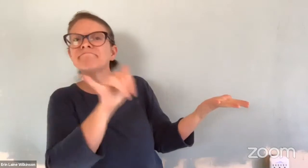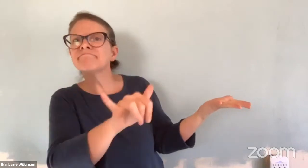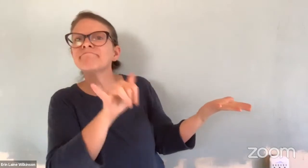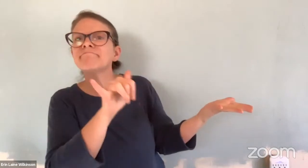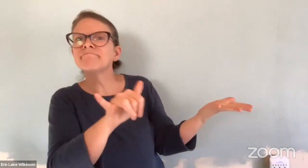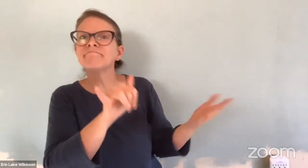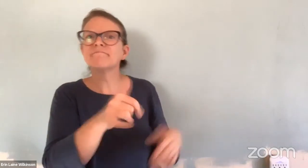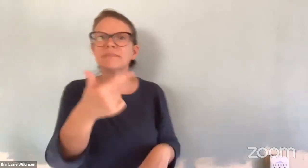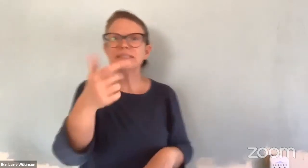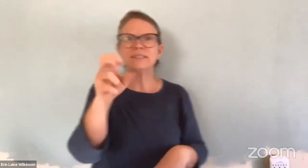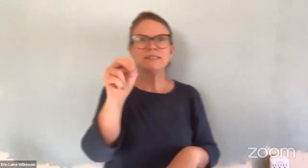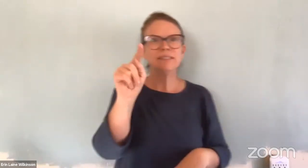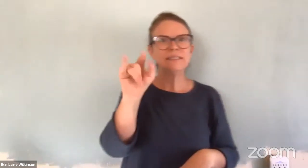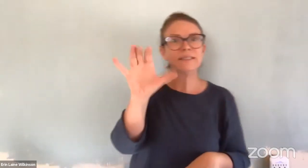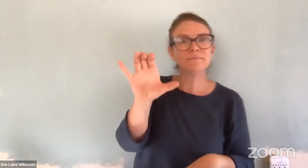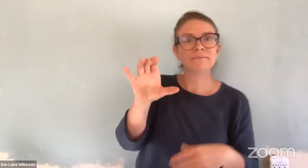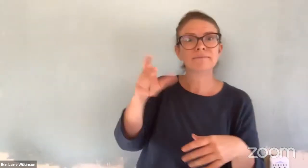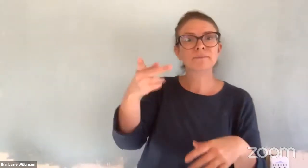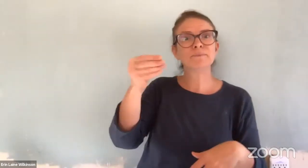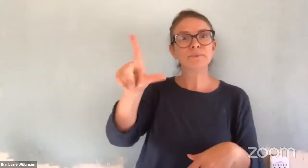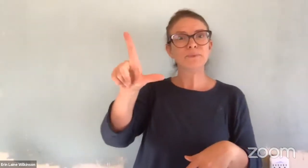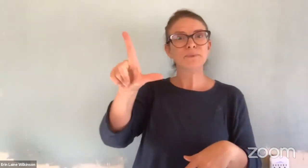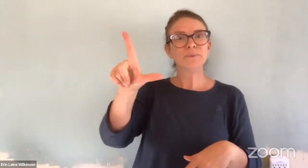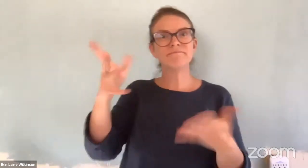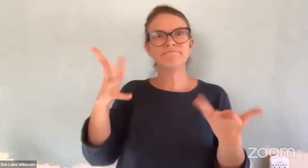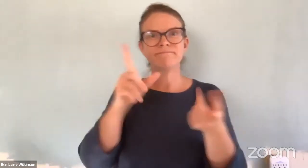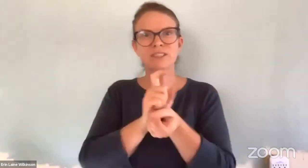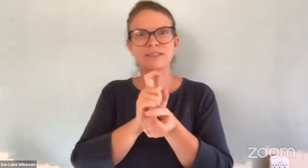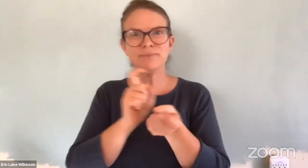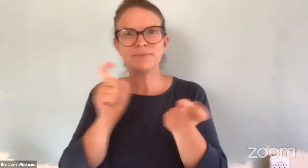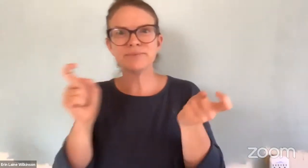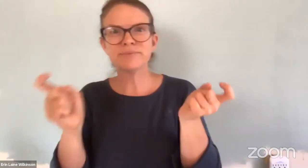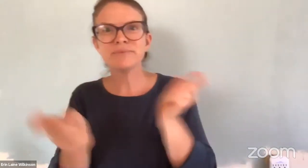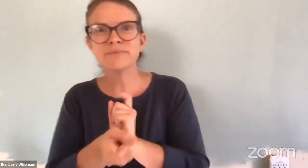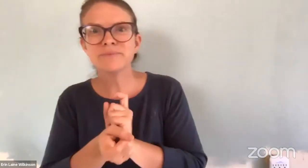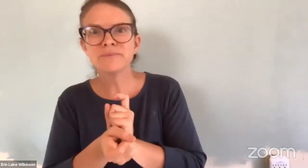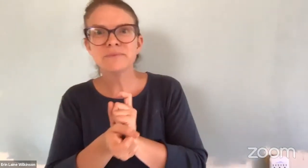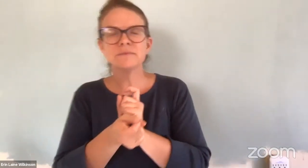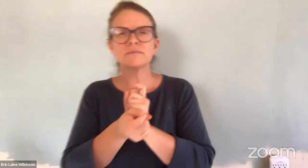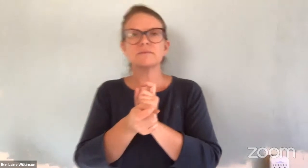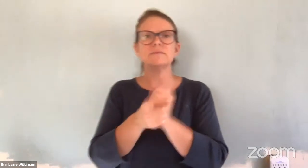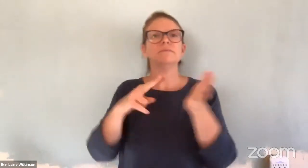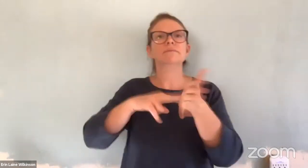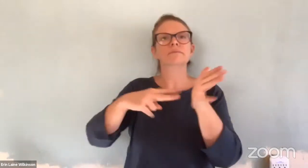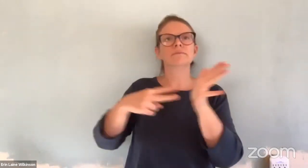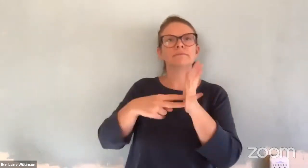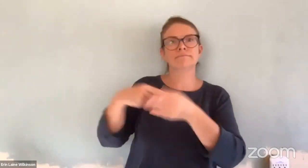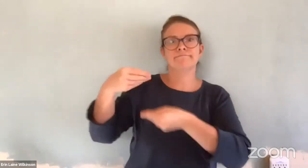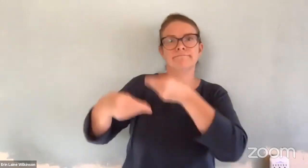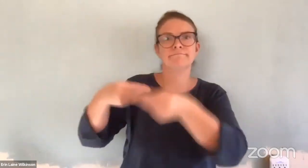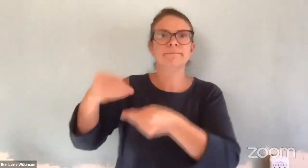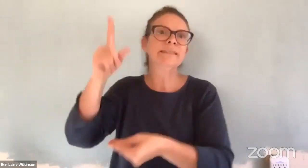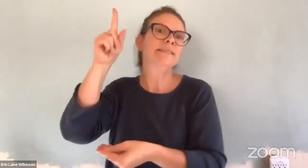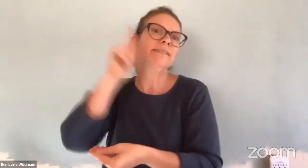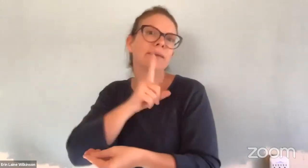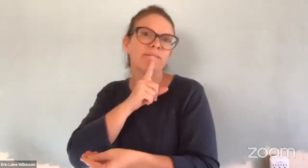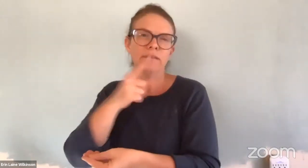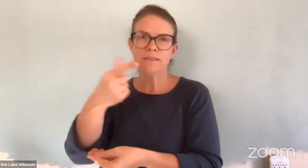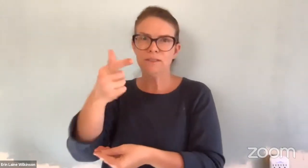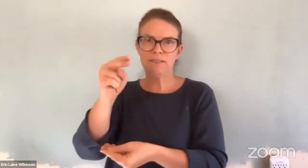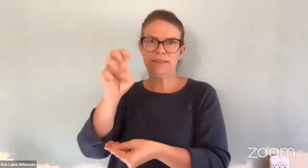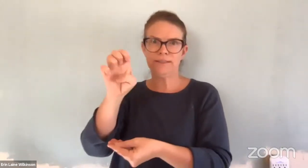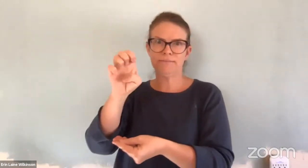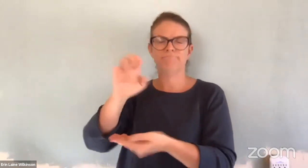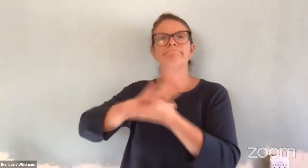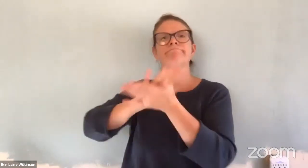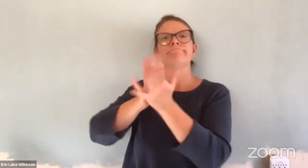setting. Now, with those schools for the deaf not seeing that anymore, so there's going to be a change then in the genetic pool.